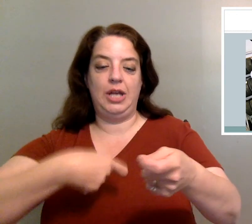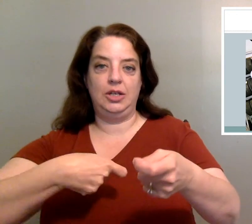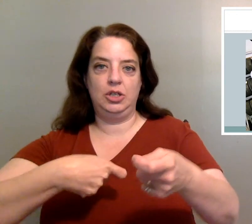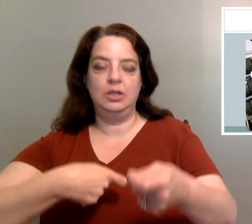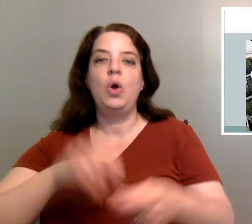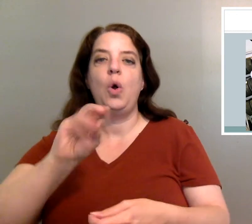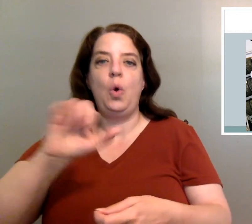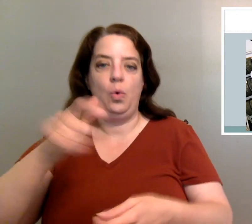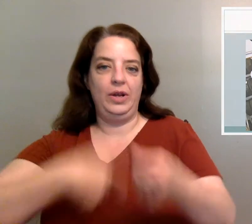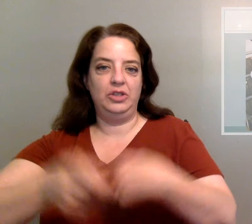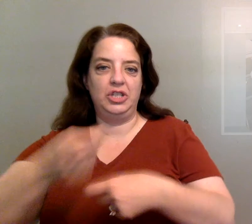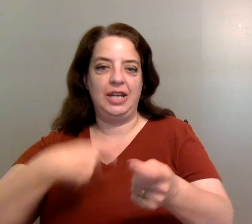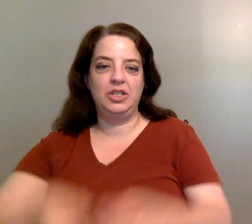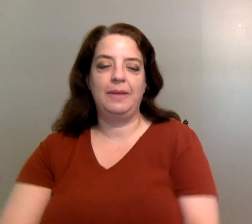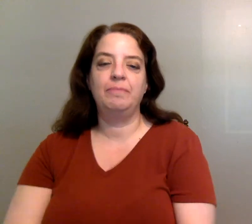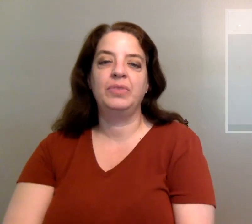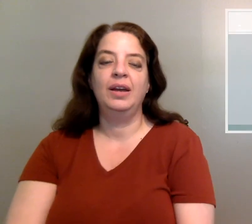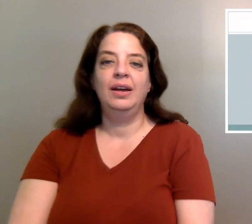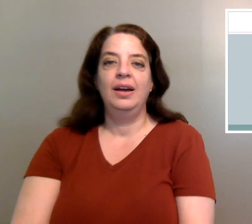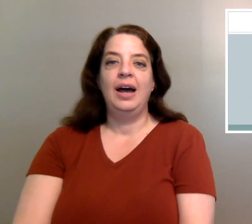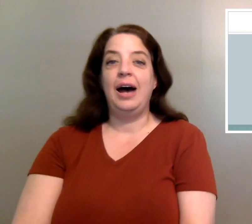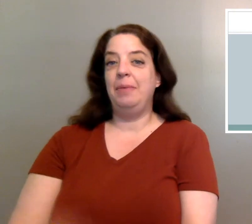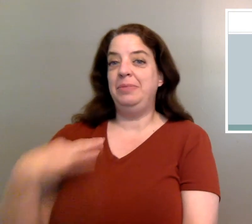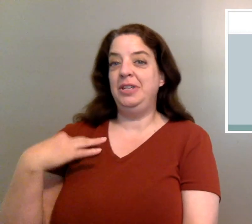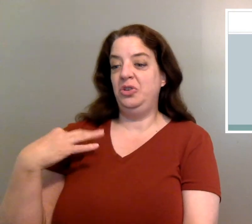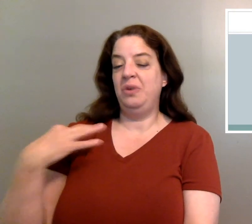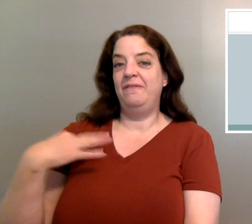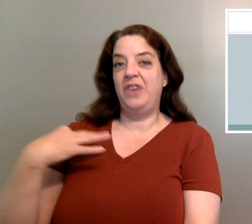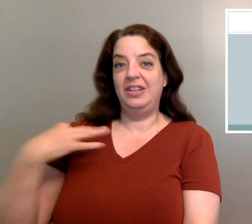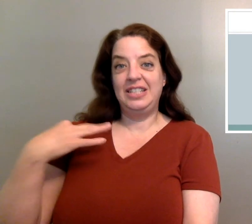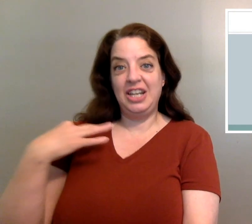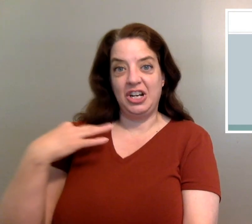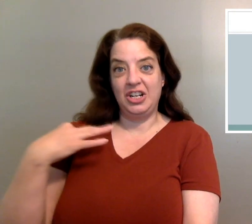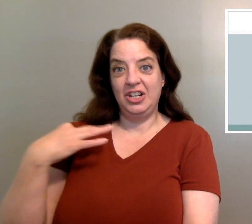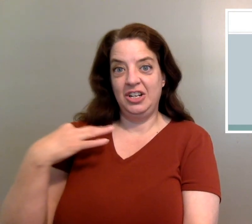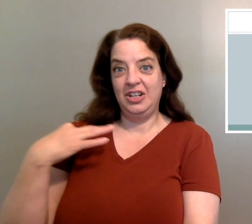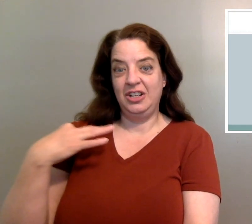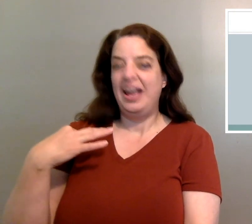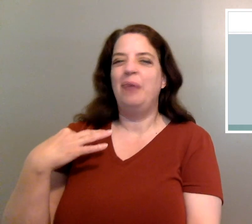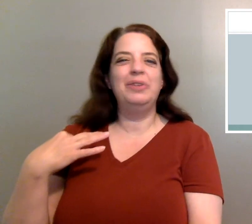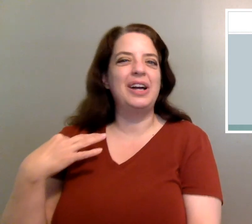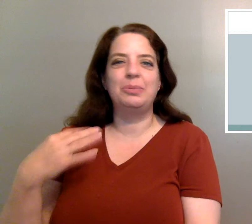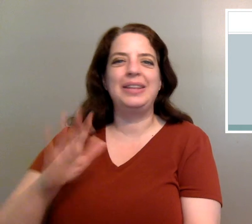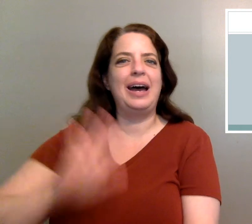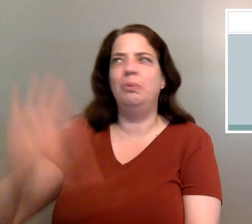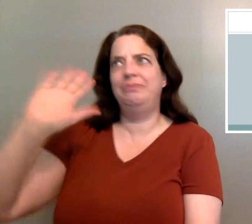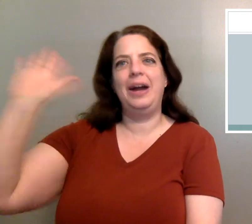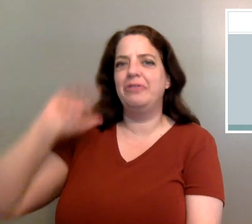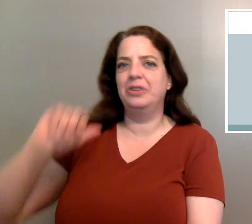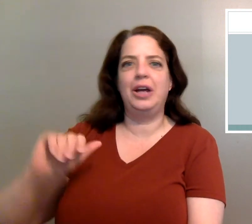change, oil change. Maybe you volunteer. And we've talked about that forever ago when we